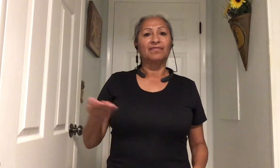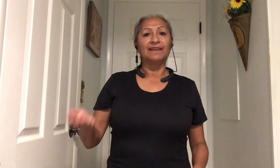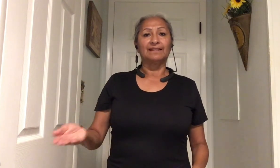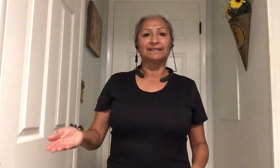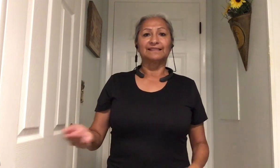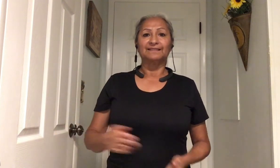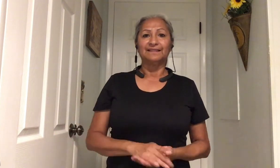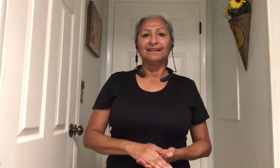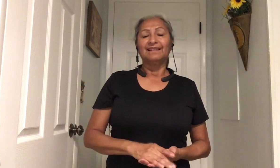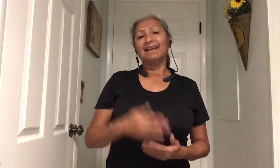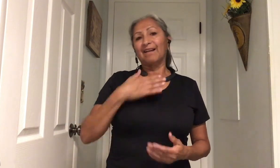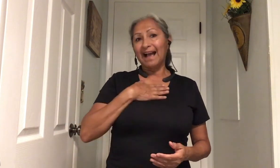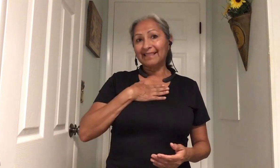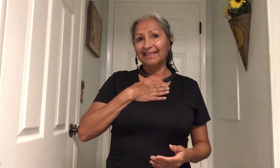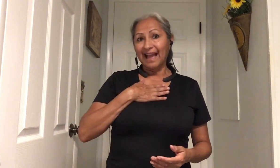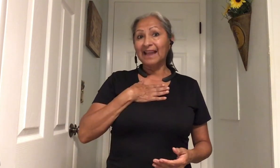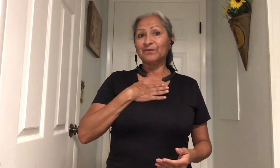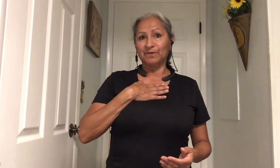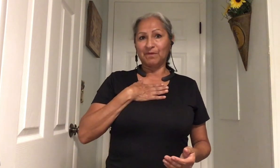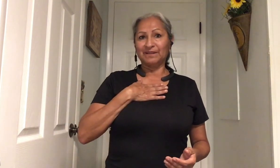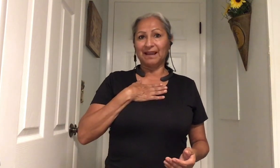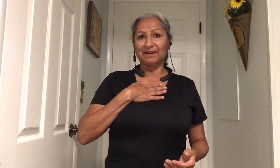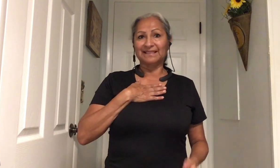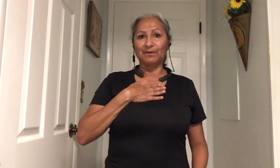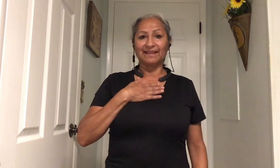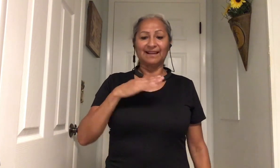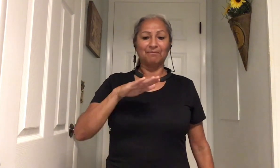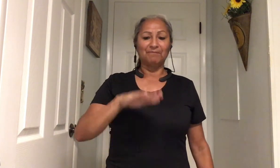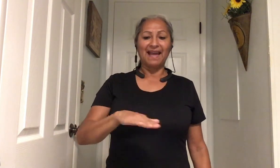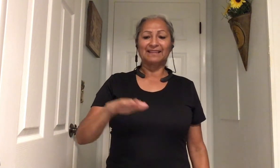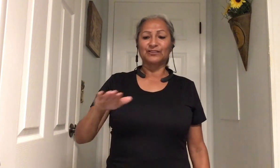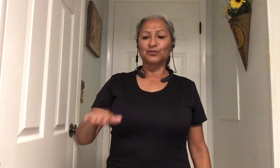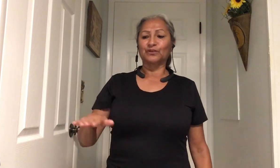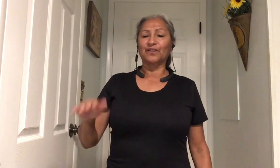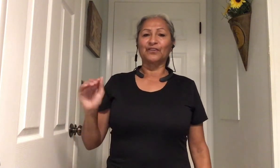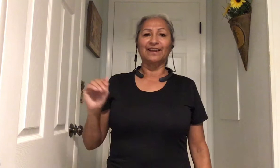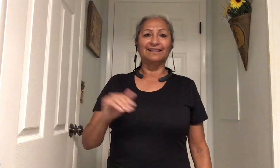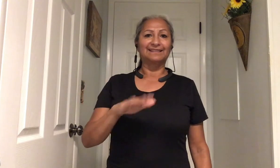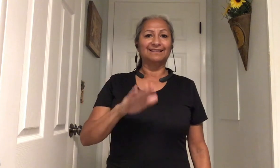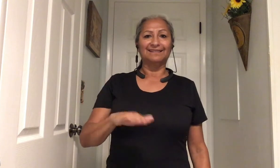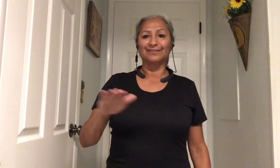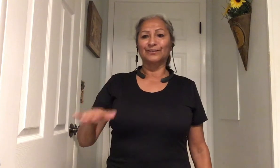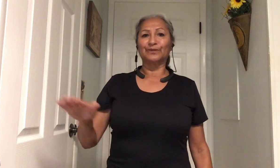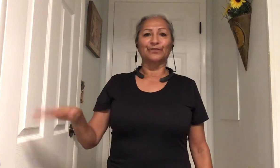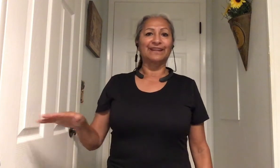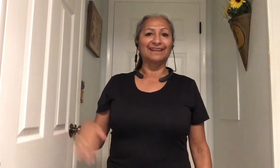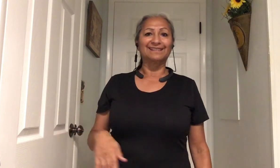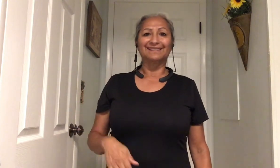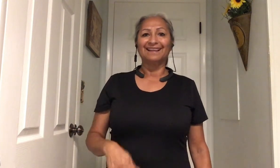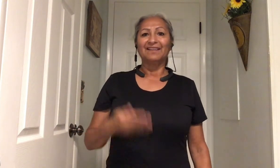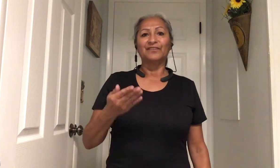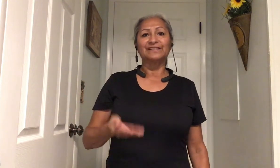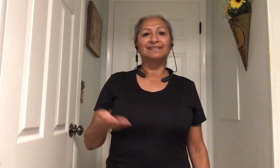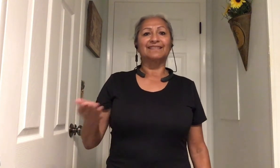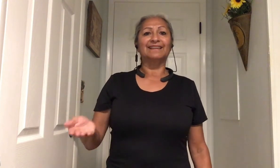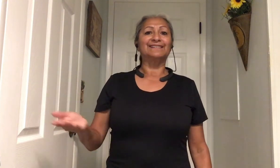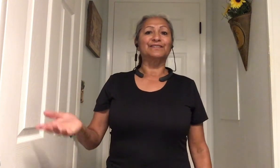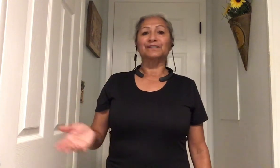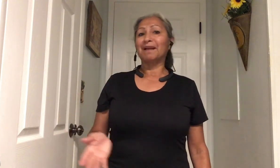things. Now, I remember that because I would think I'm patting the children on their heads, 2 or 3 kids, versus things that just bounce